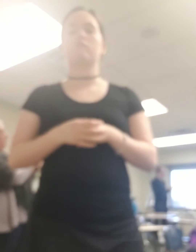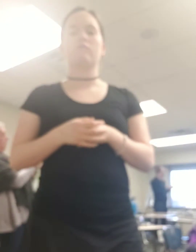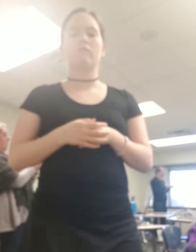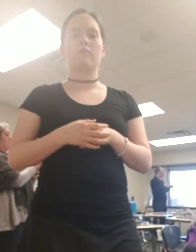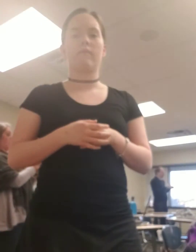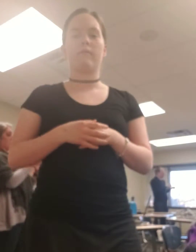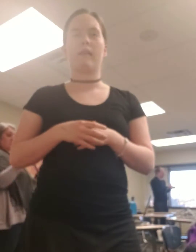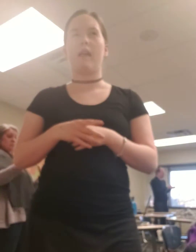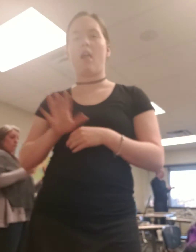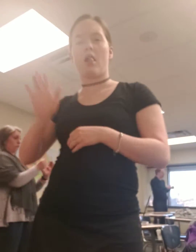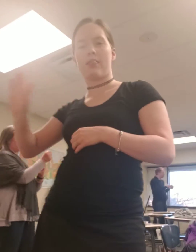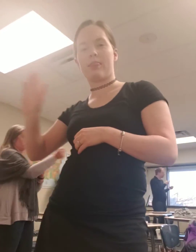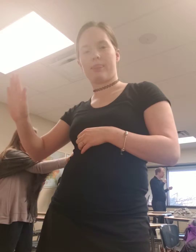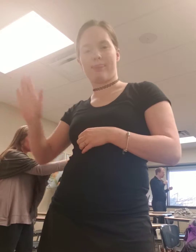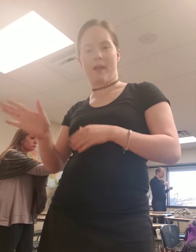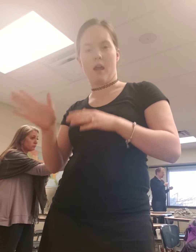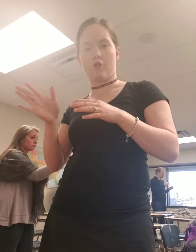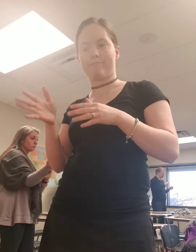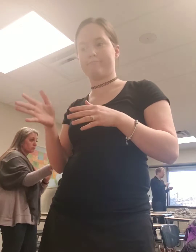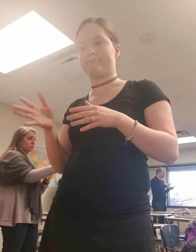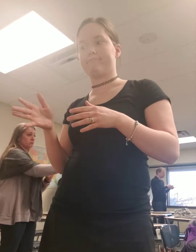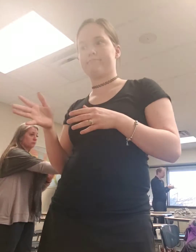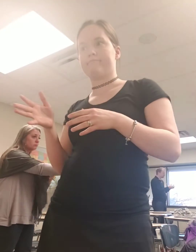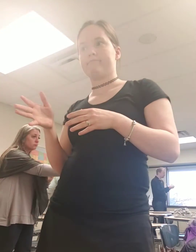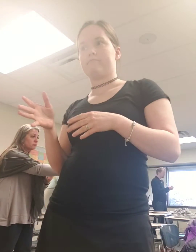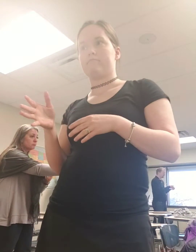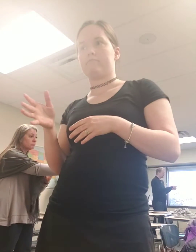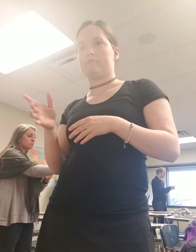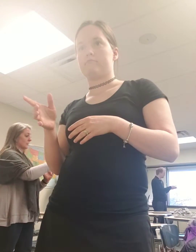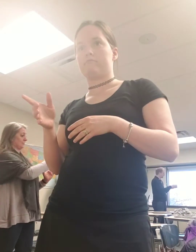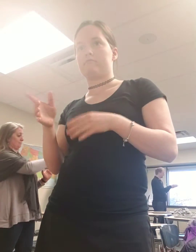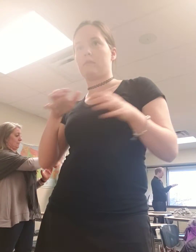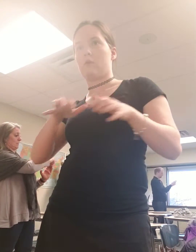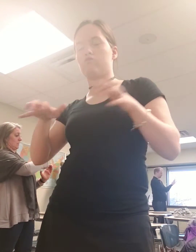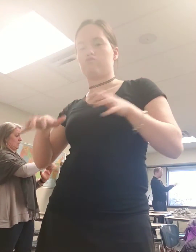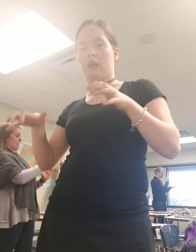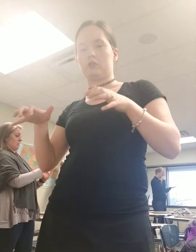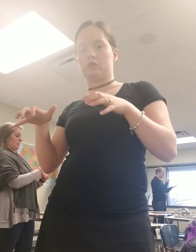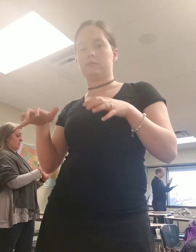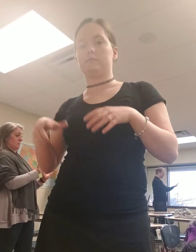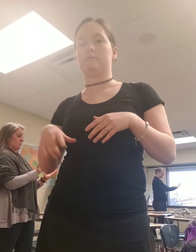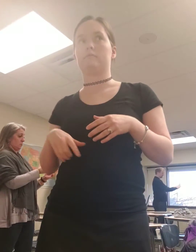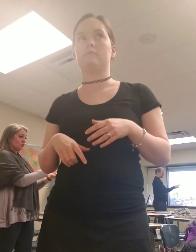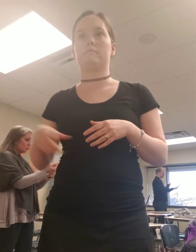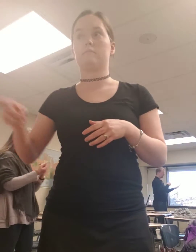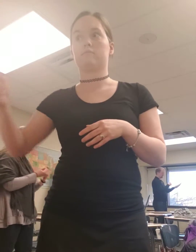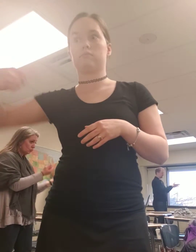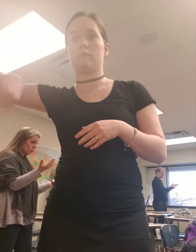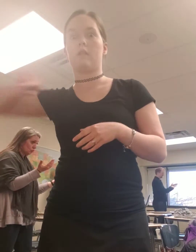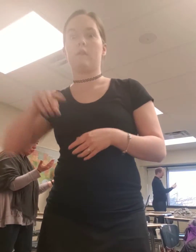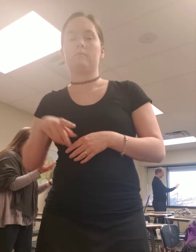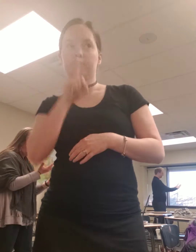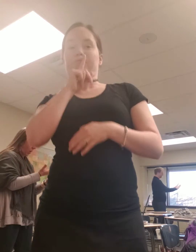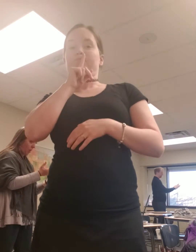reaction? The teacher came in the room and they all were silent. Okay. Pretended that Margaret wasn't gone. Okay, I'm looking for